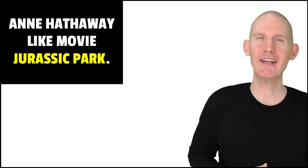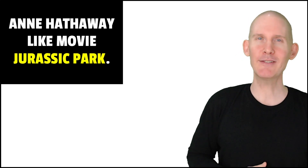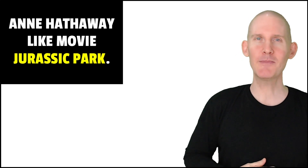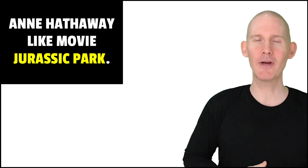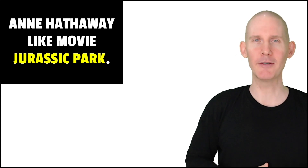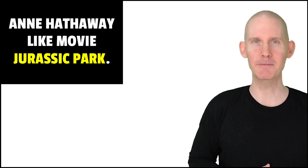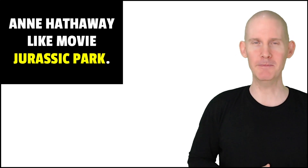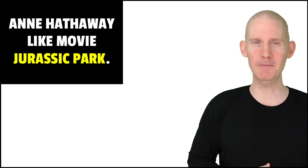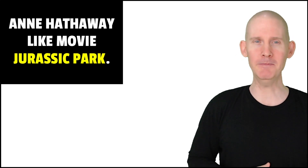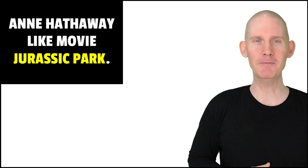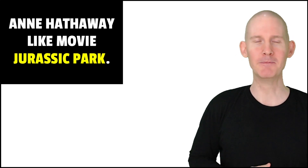the better.